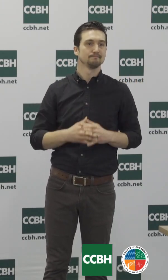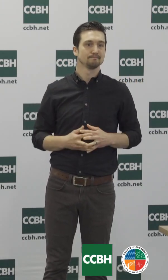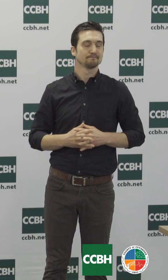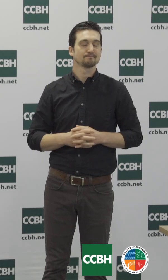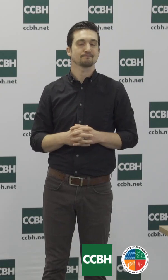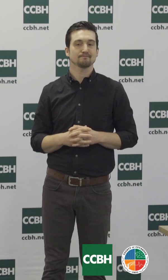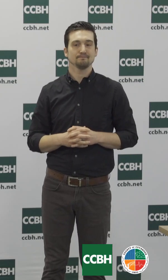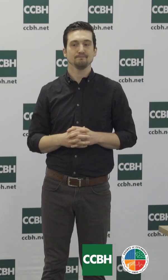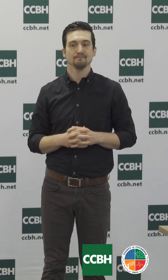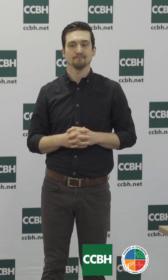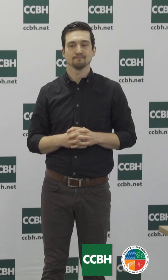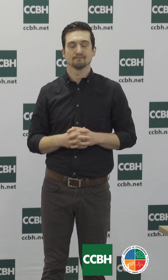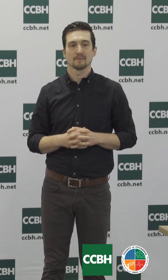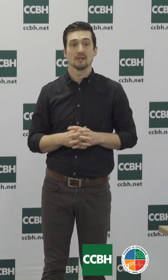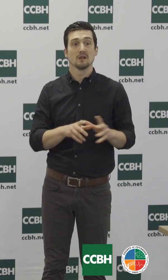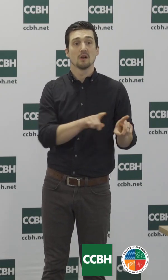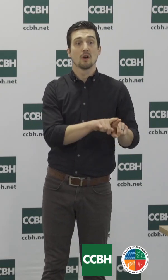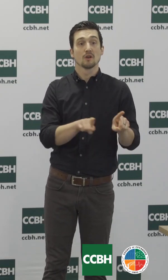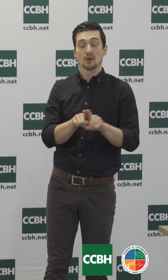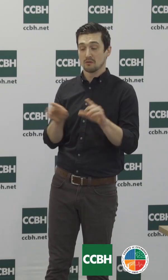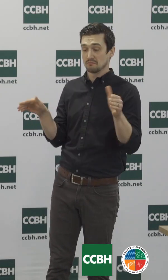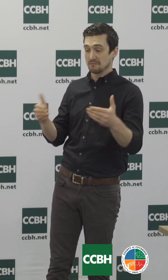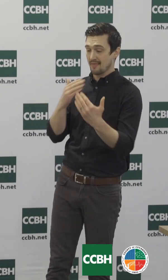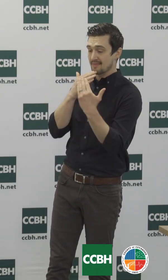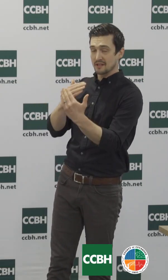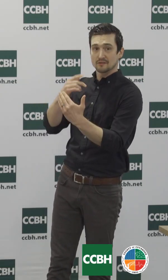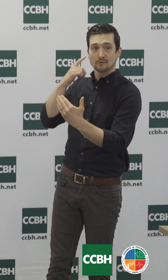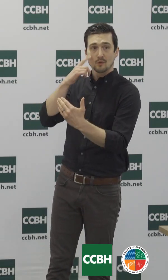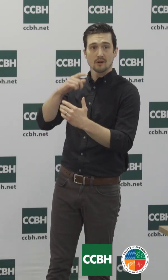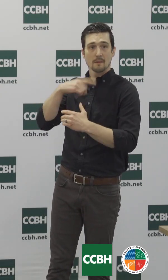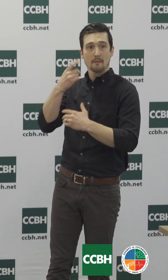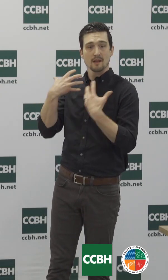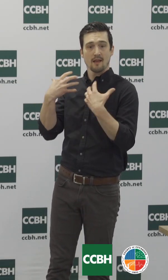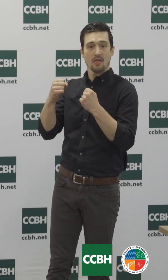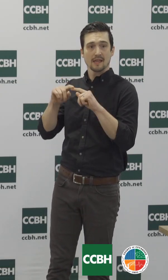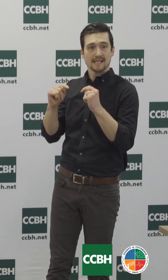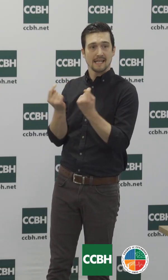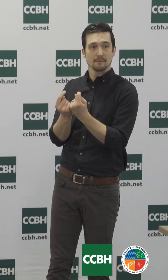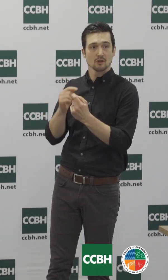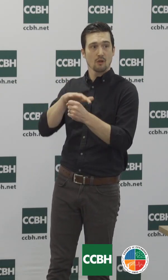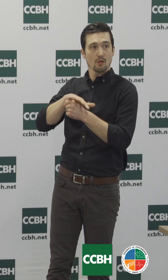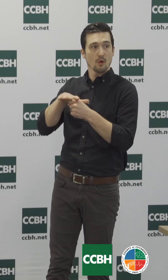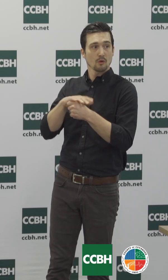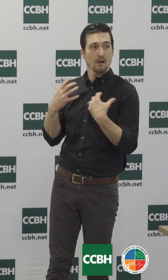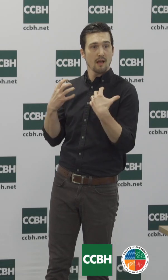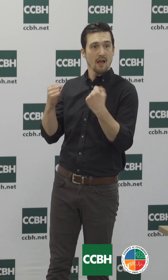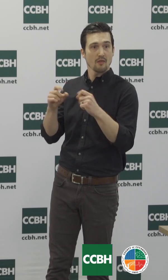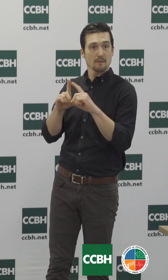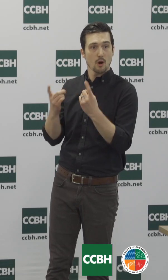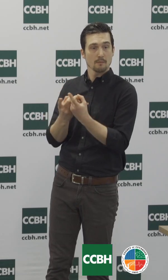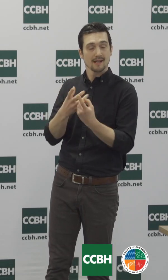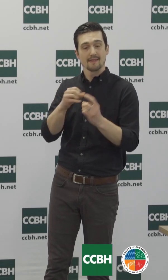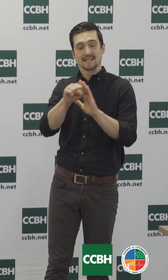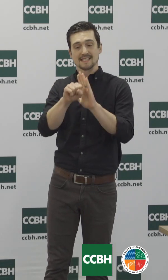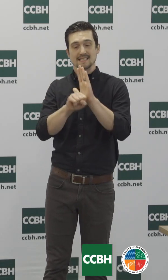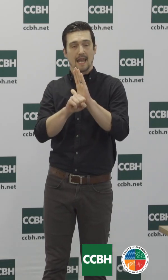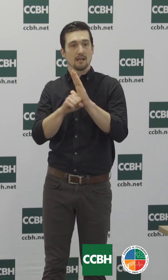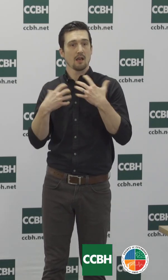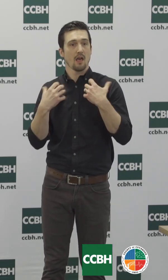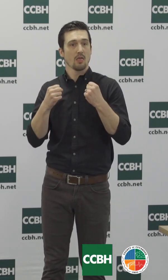I'd like to also thank this morning our public health teams at the local health department level and state health